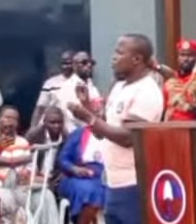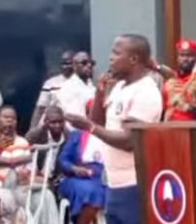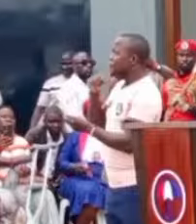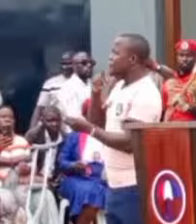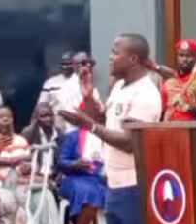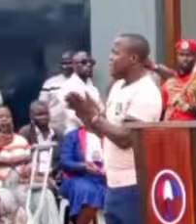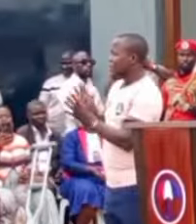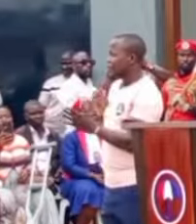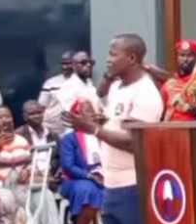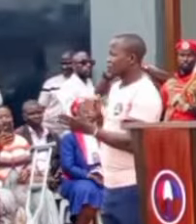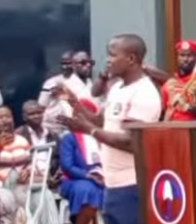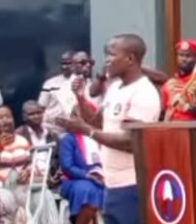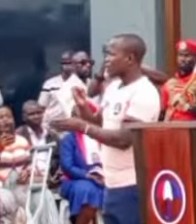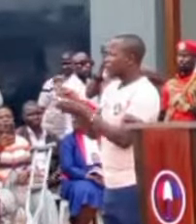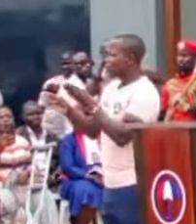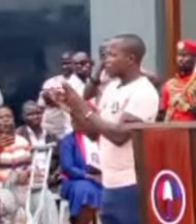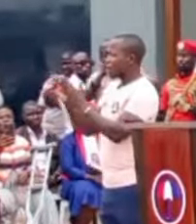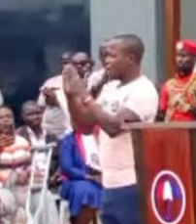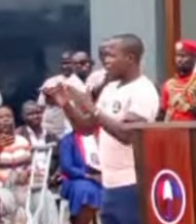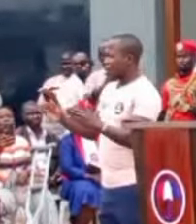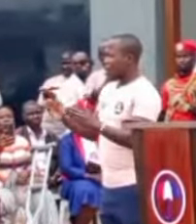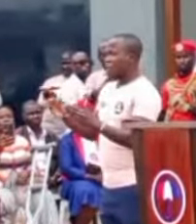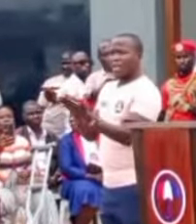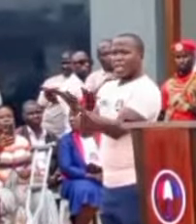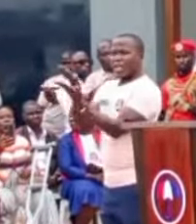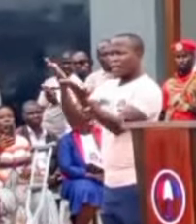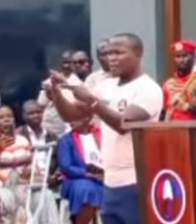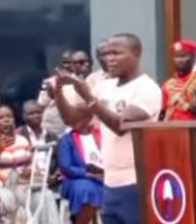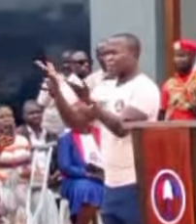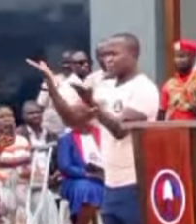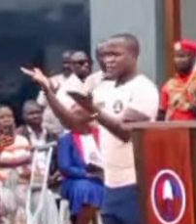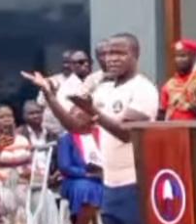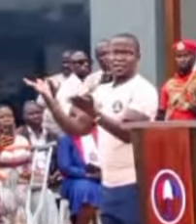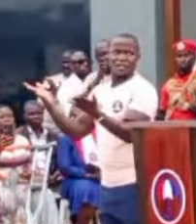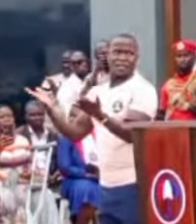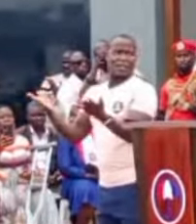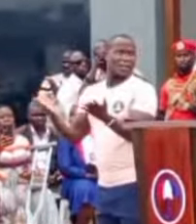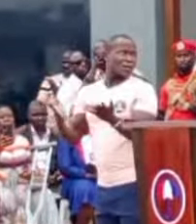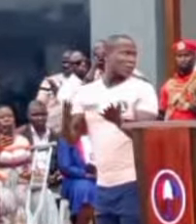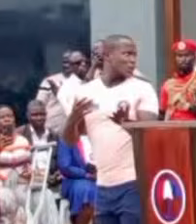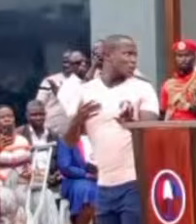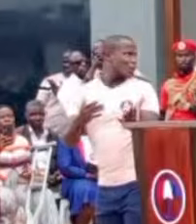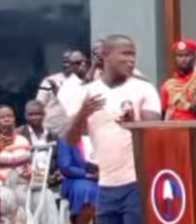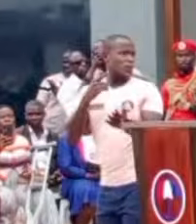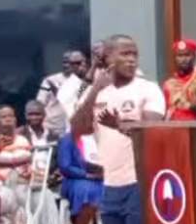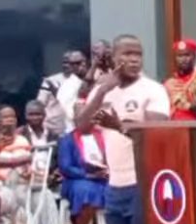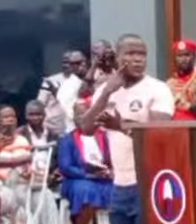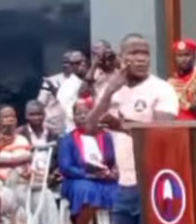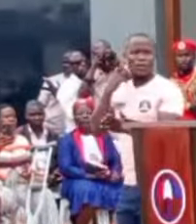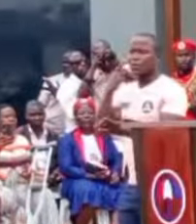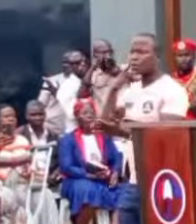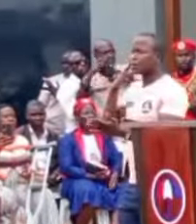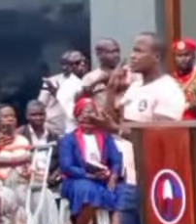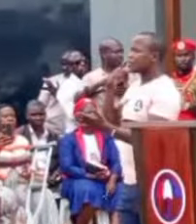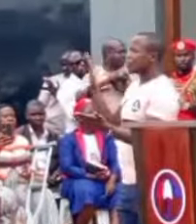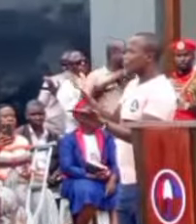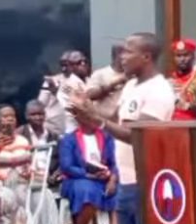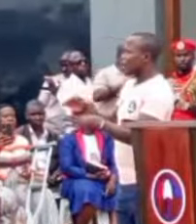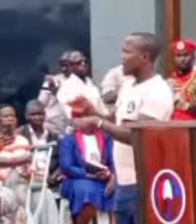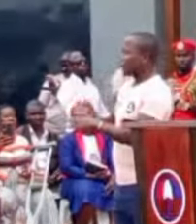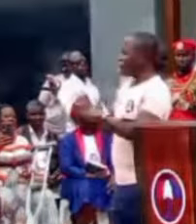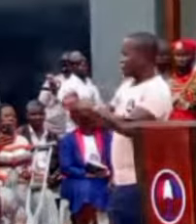bannyabo okulaba nti bwe tuba tuzimbye wano oba yonna yonna gye tukolera emirimu gyaffe okusangawo nti ku madaala kubeerako ne